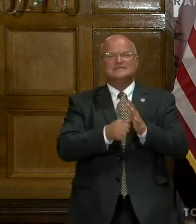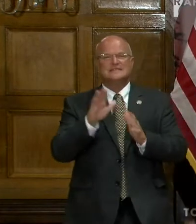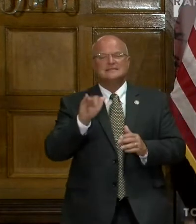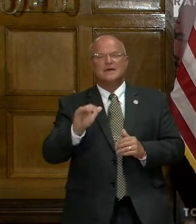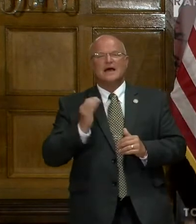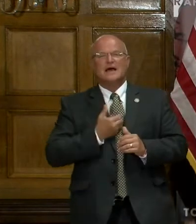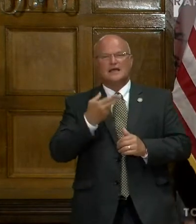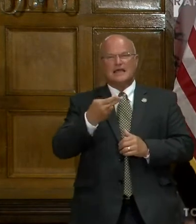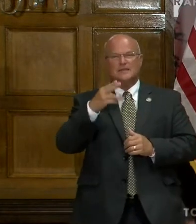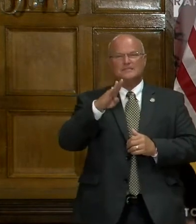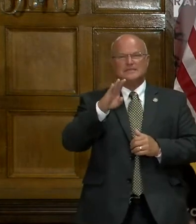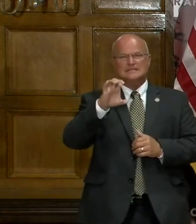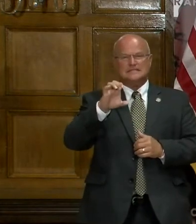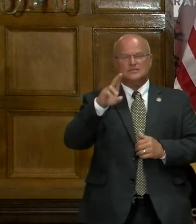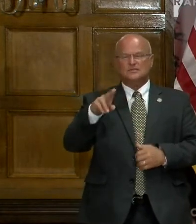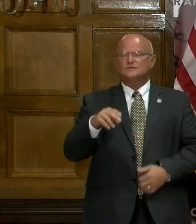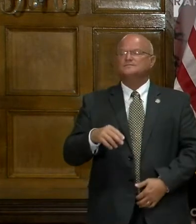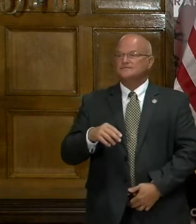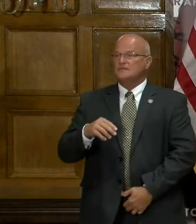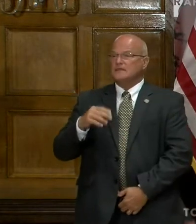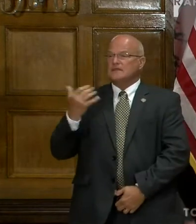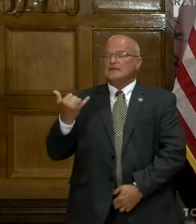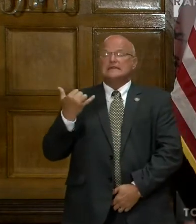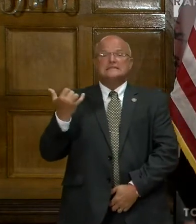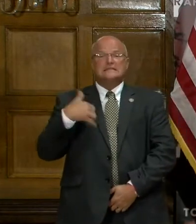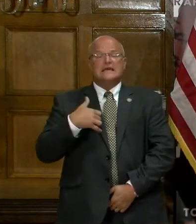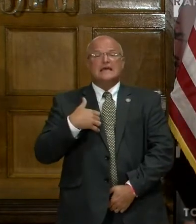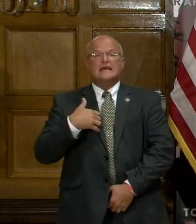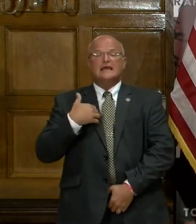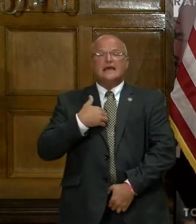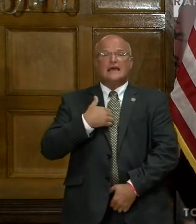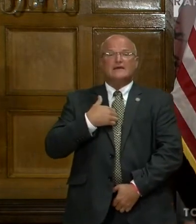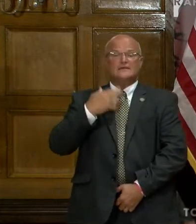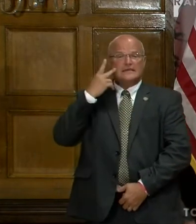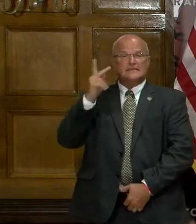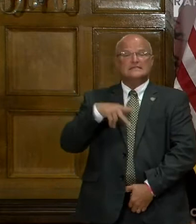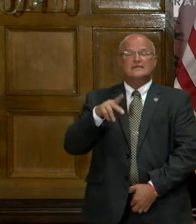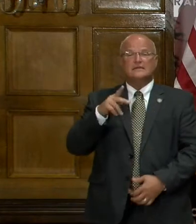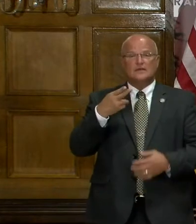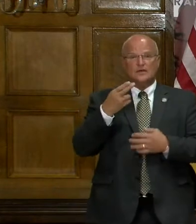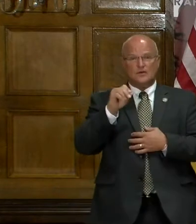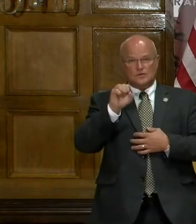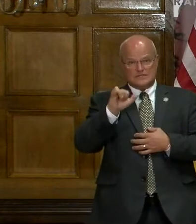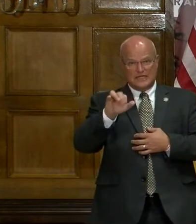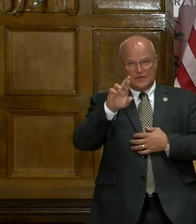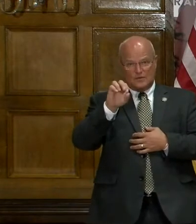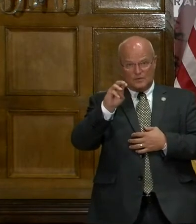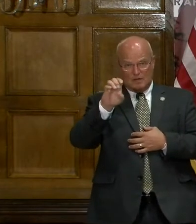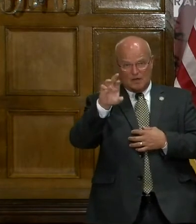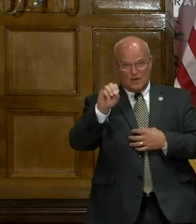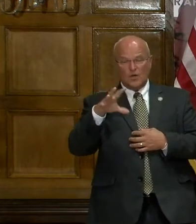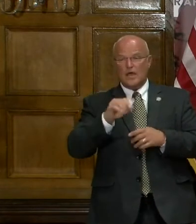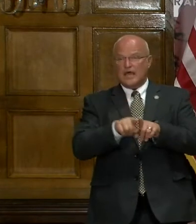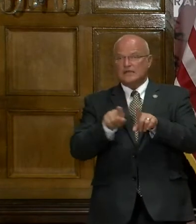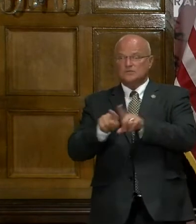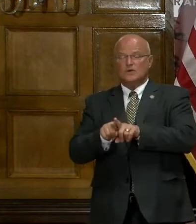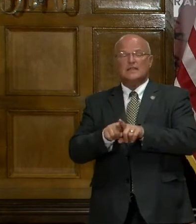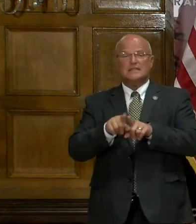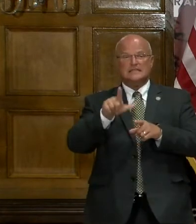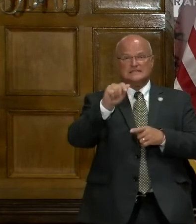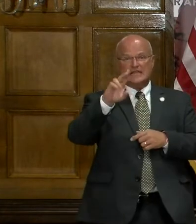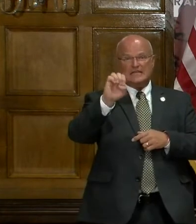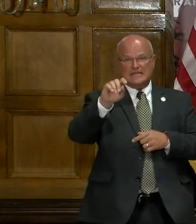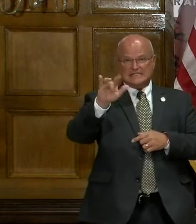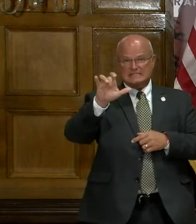our HBCUs. Today I'm joined by Secretary Jose Romero, as well as